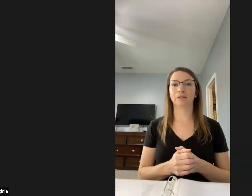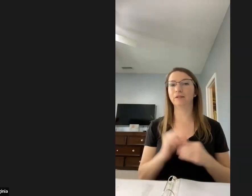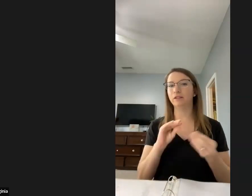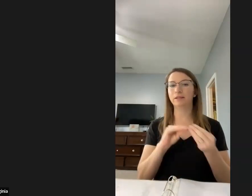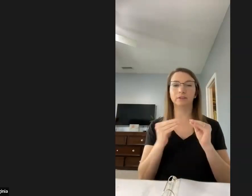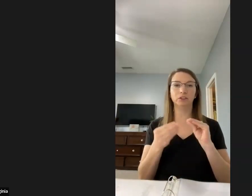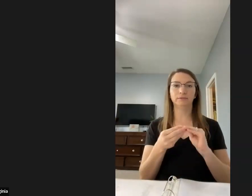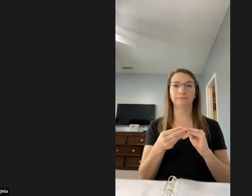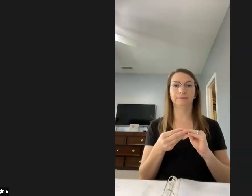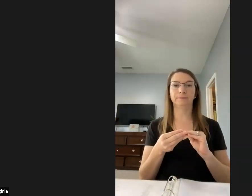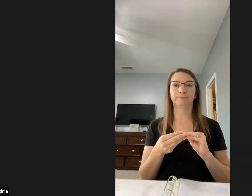about the numbers?